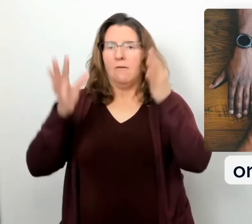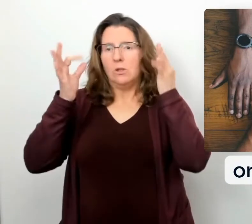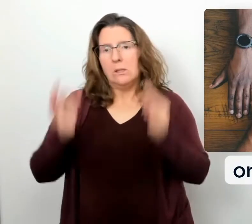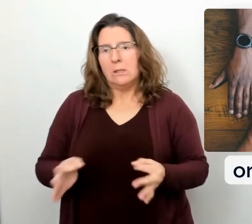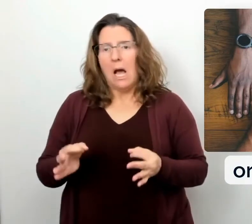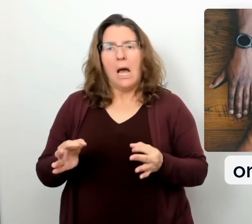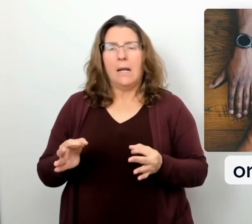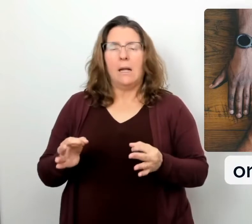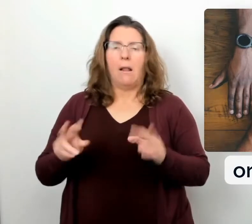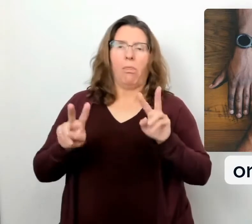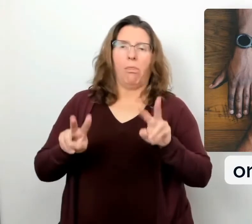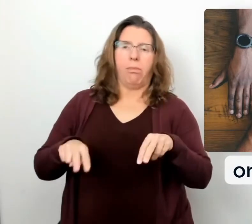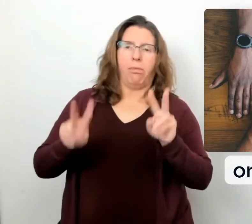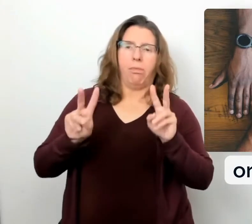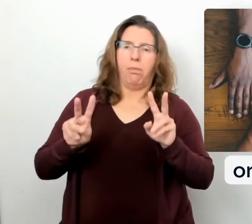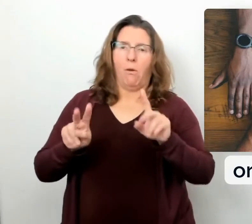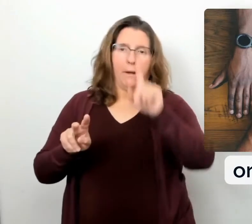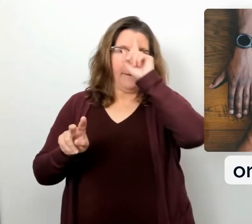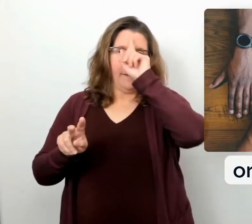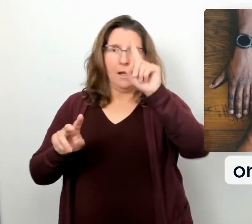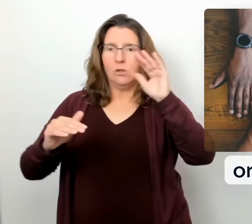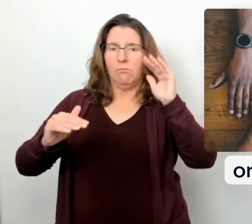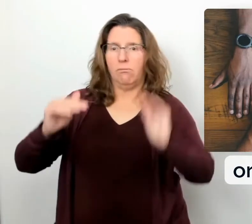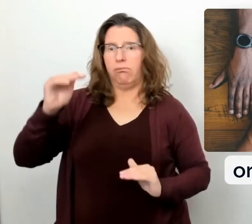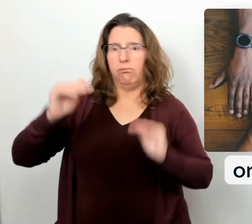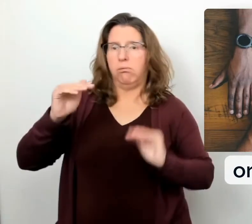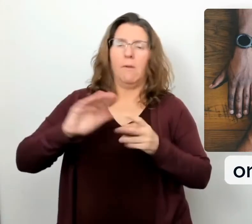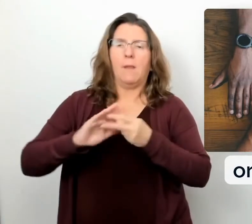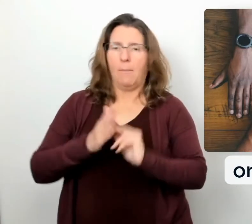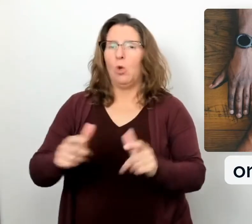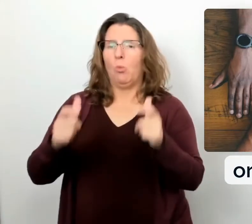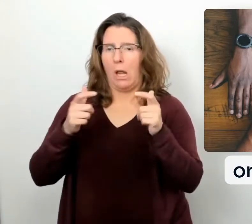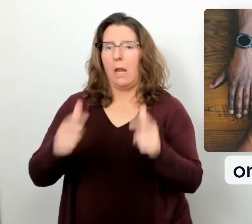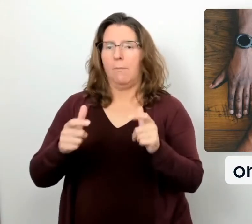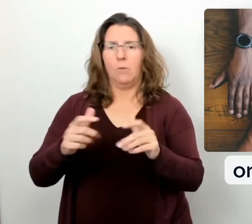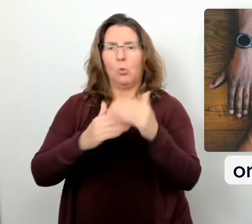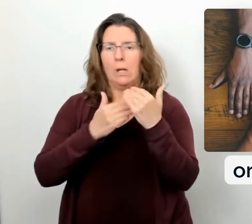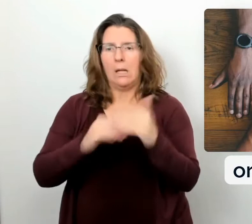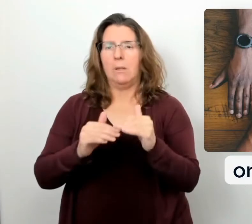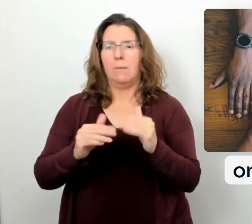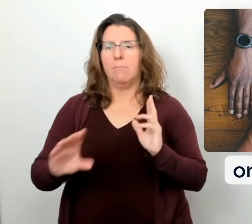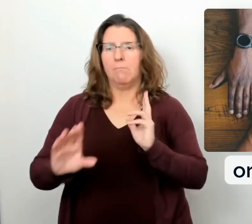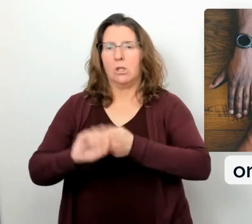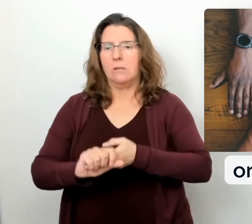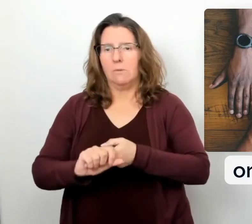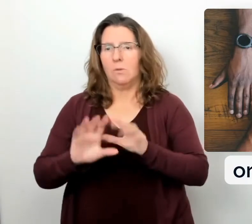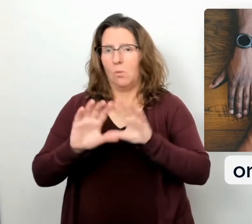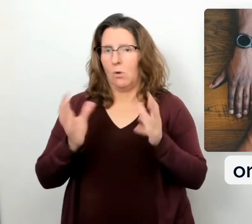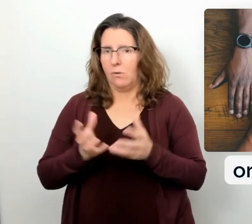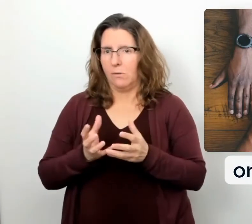But if a fixed mindset determines the child has lower intelligence, then the consequence is that the child's participation will